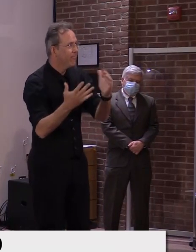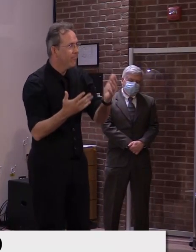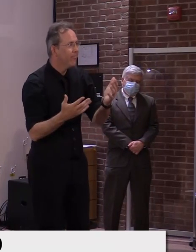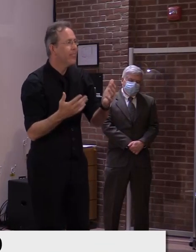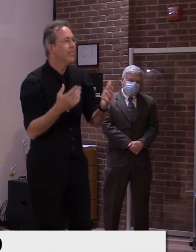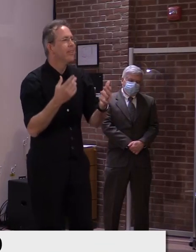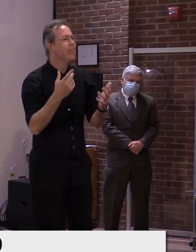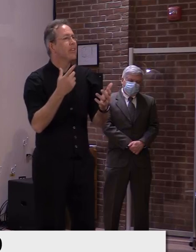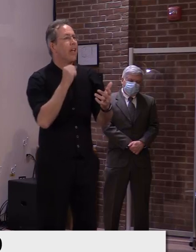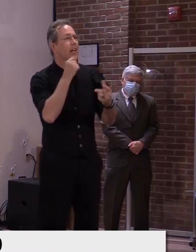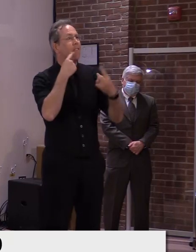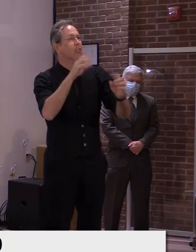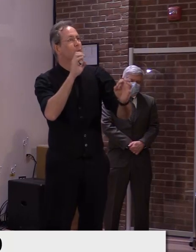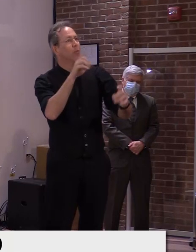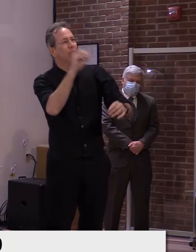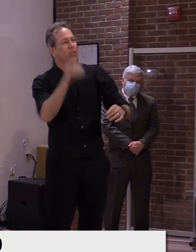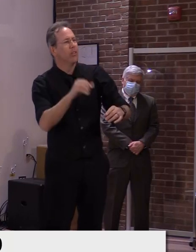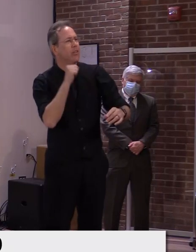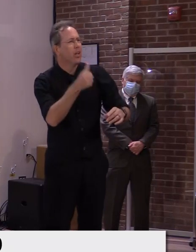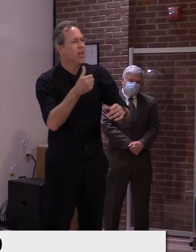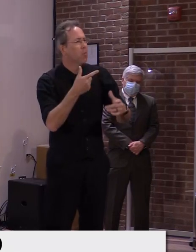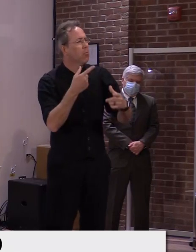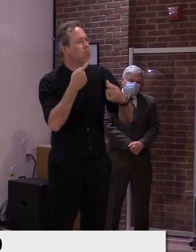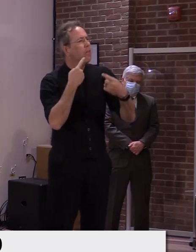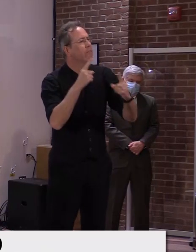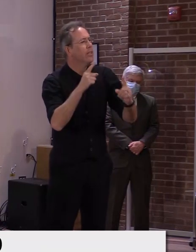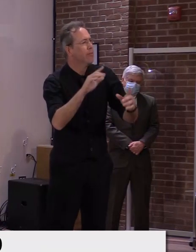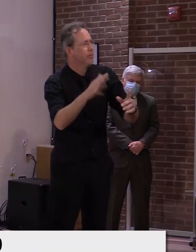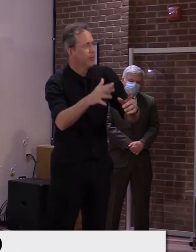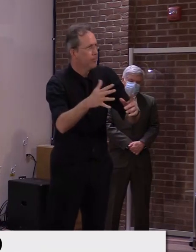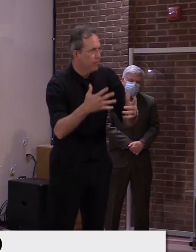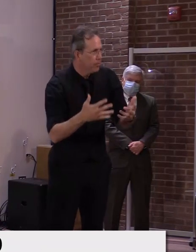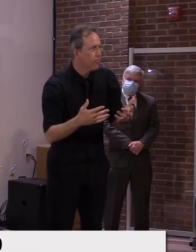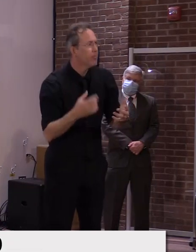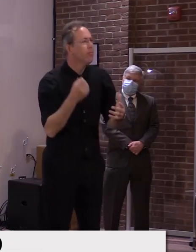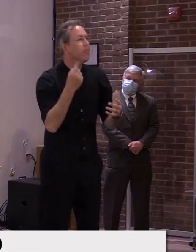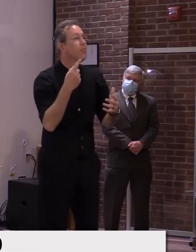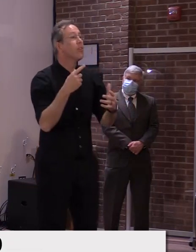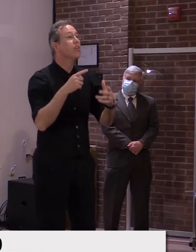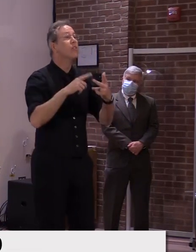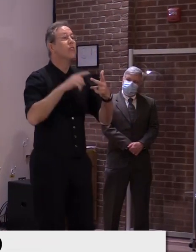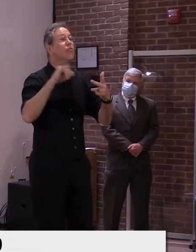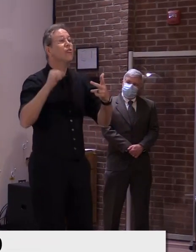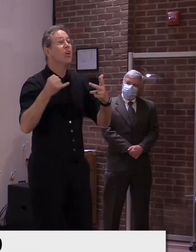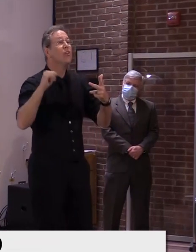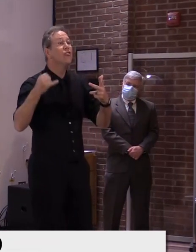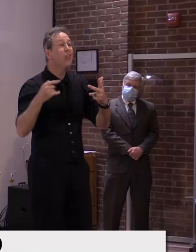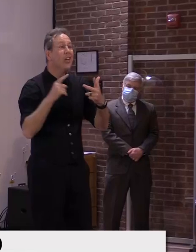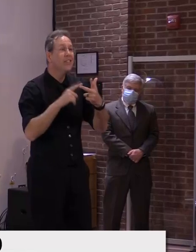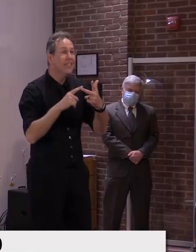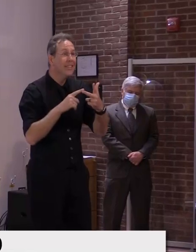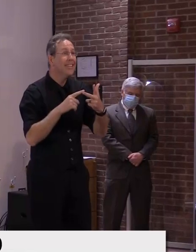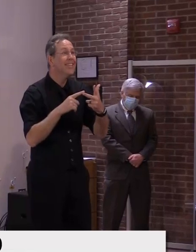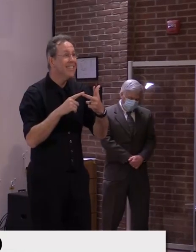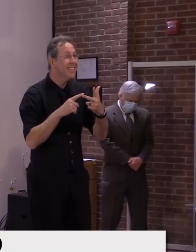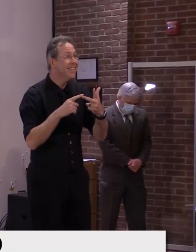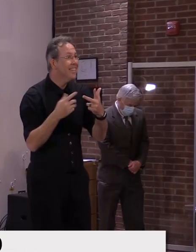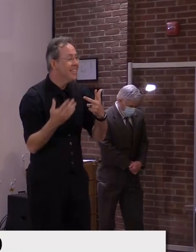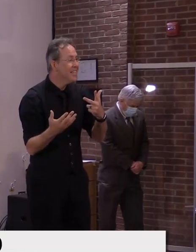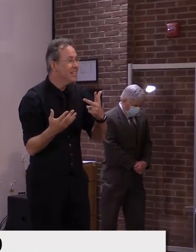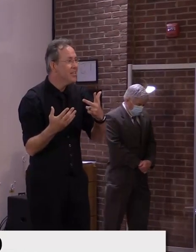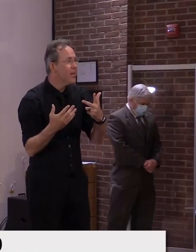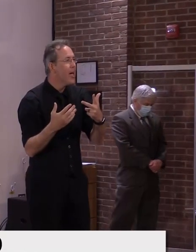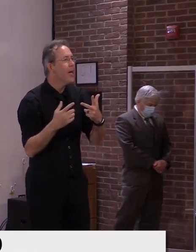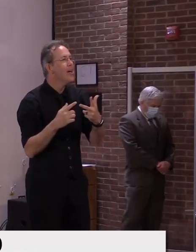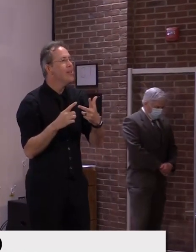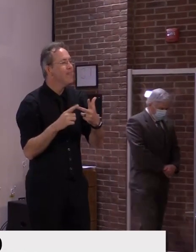One of the advantages of Johnson & Johnson, as we've reported previously, was that it was studied at a later time in the pandemic,